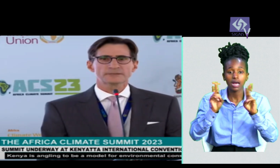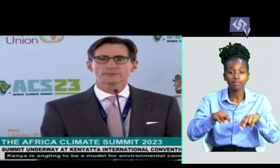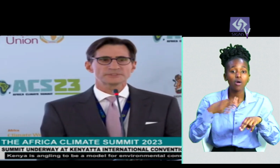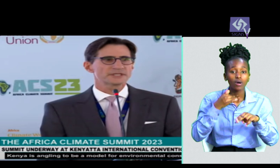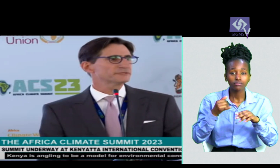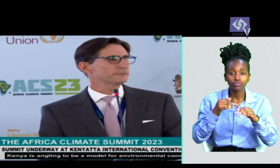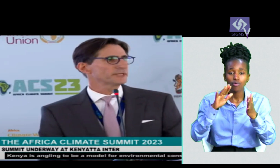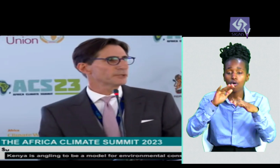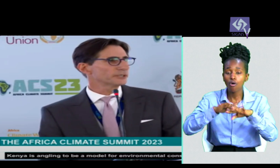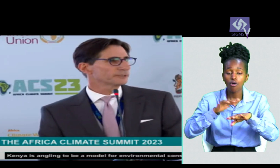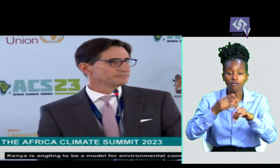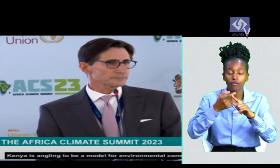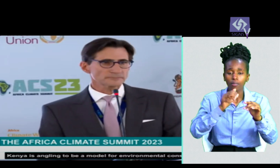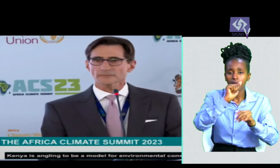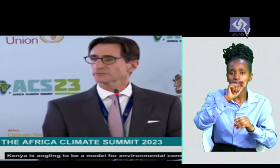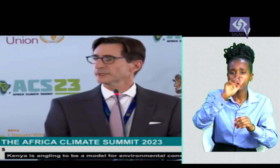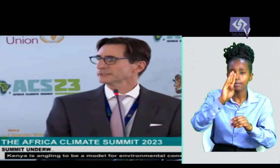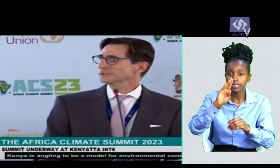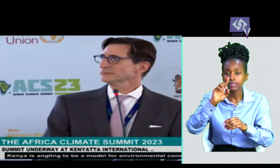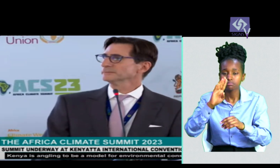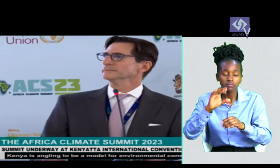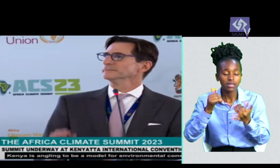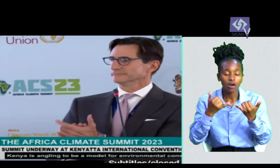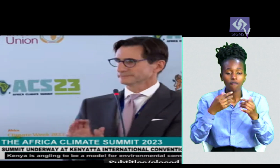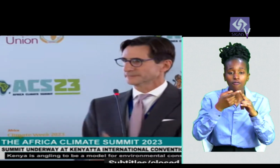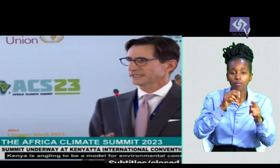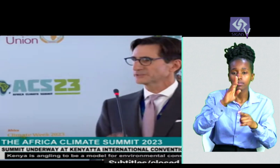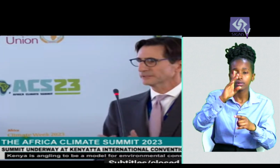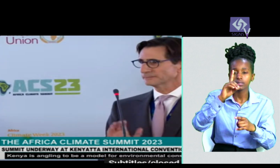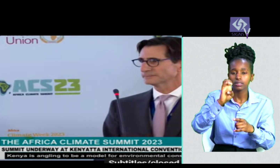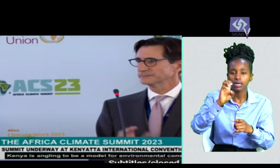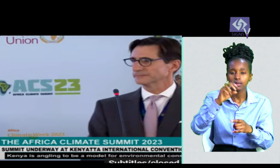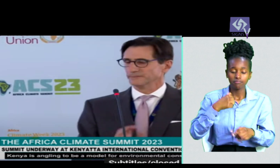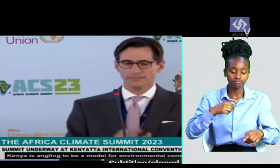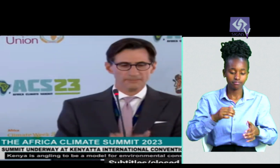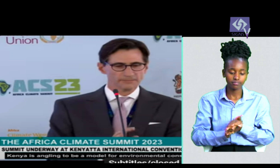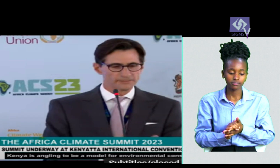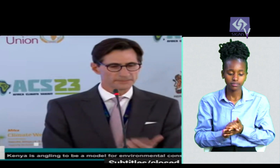stand up a representative from Denmark for recognition. Thank you, sir.